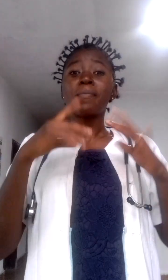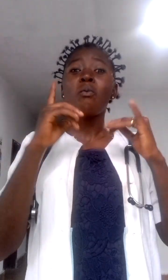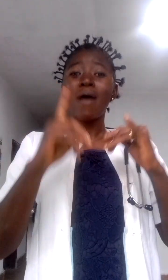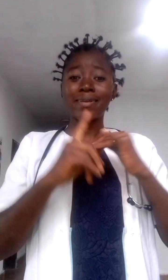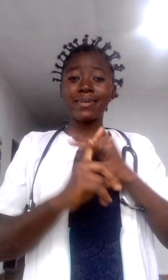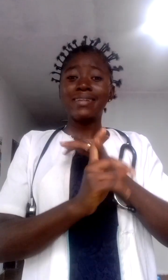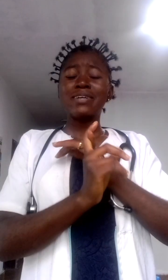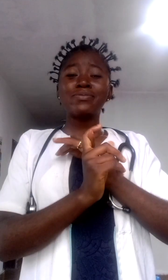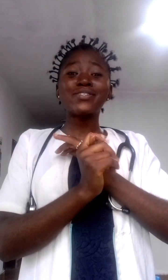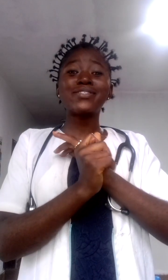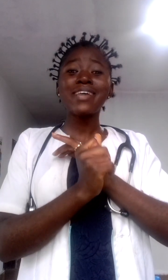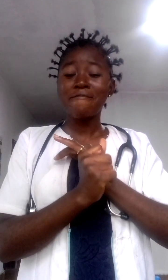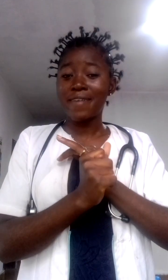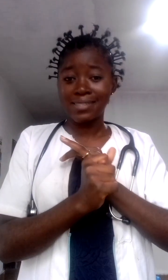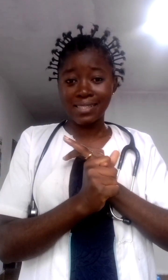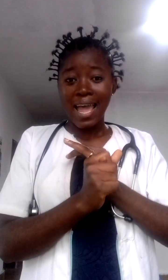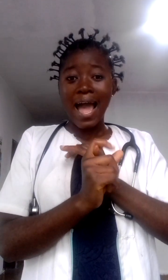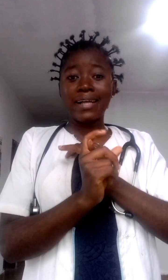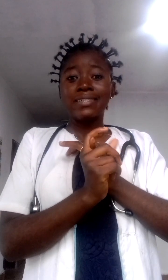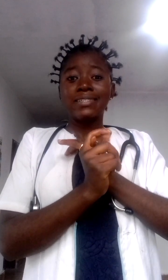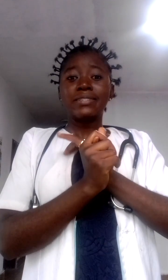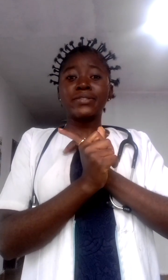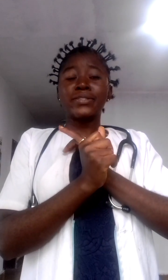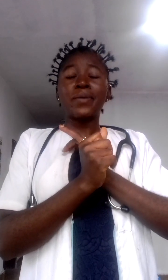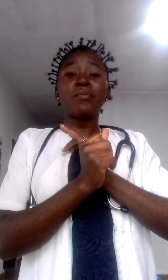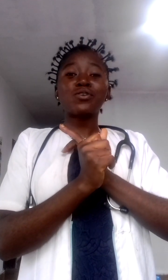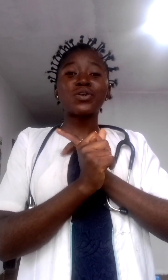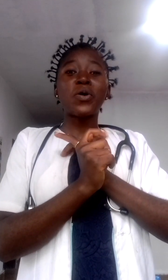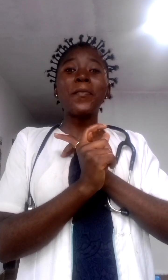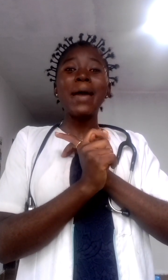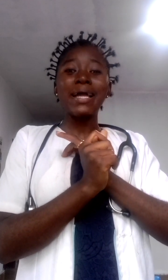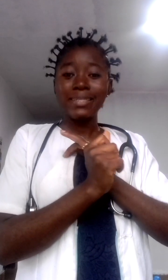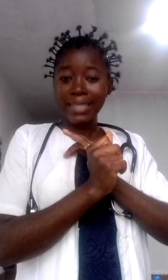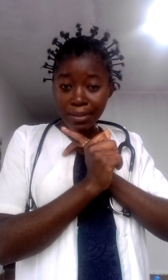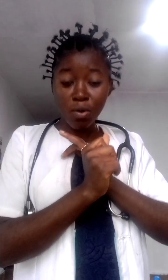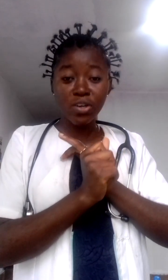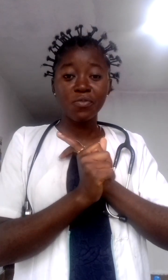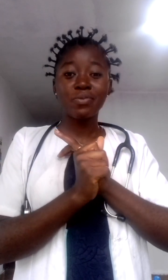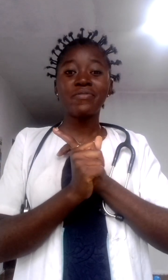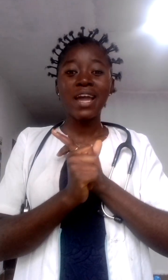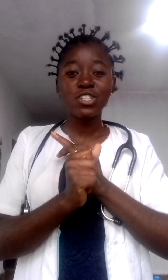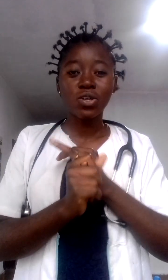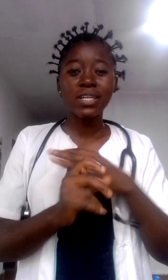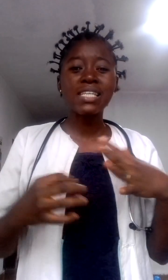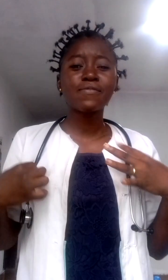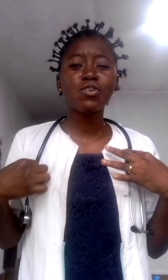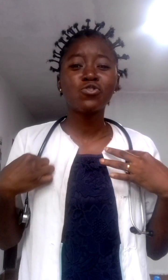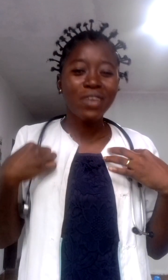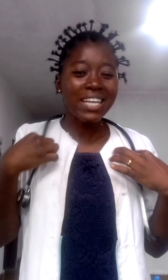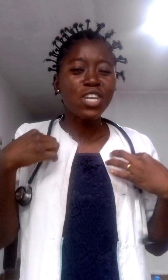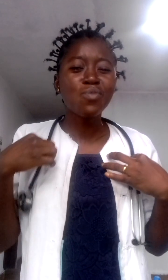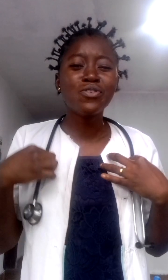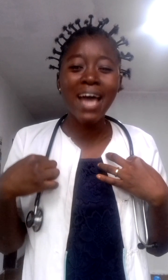number one, the safest and the most recommended mode of prevention is for you to get